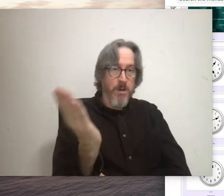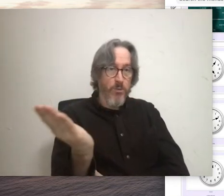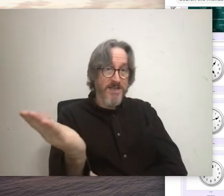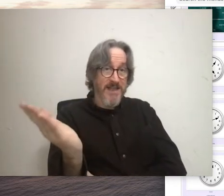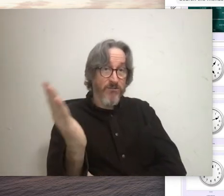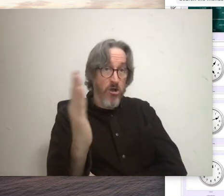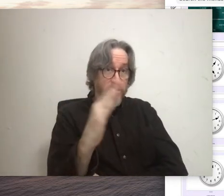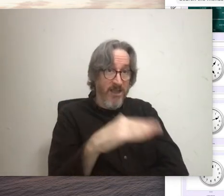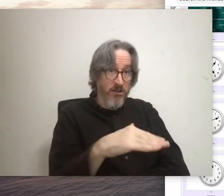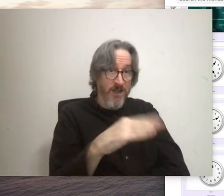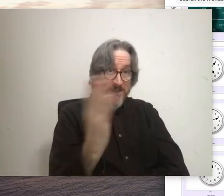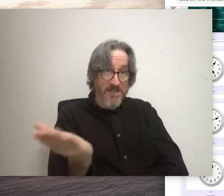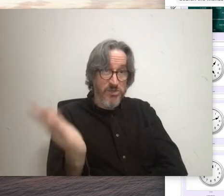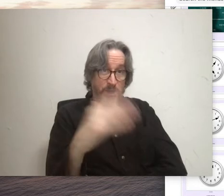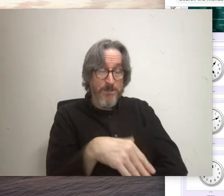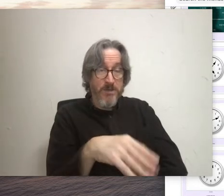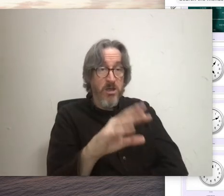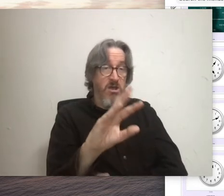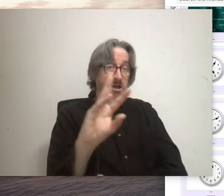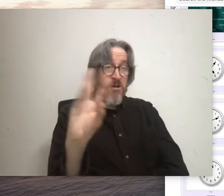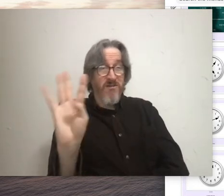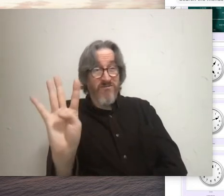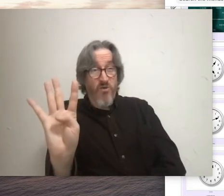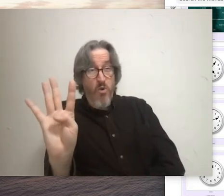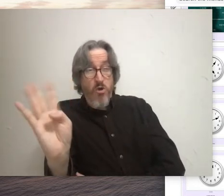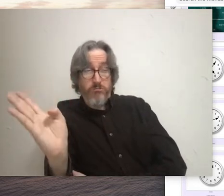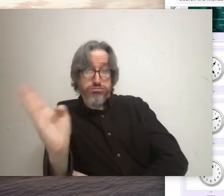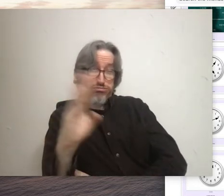4-7. Remember we did that for all day, all night, that sweep?